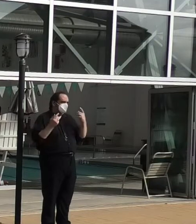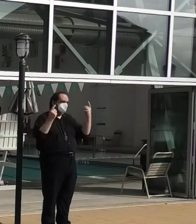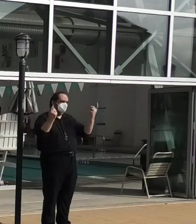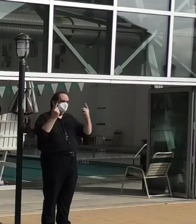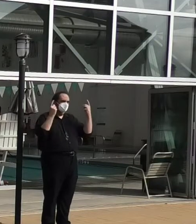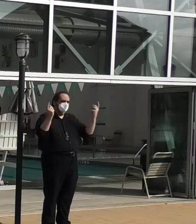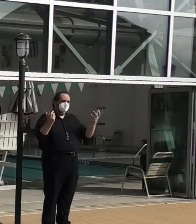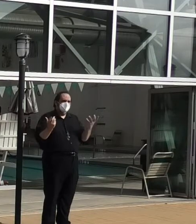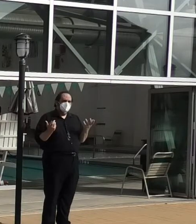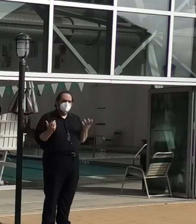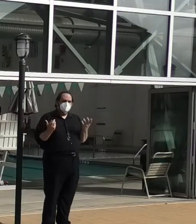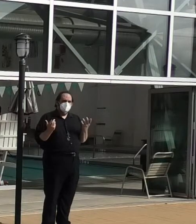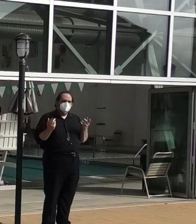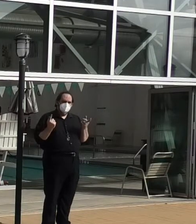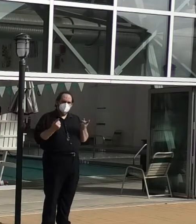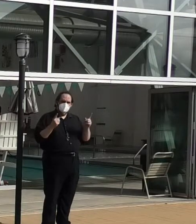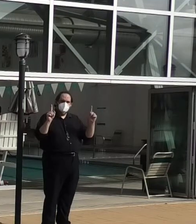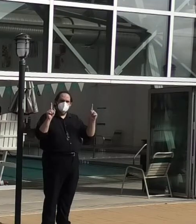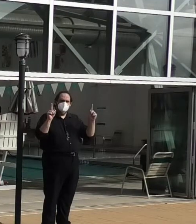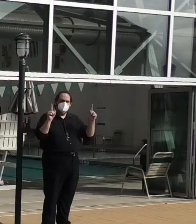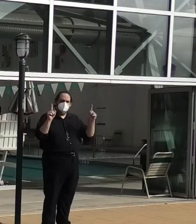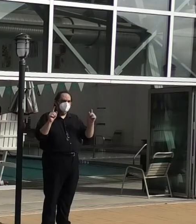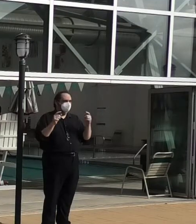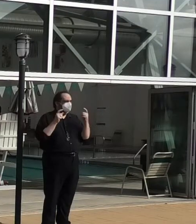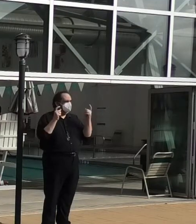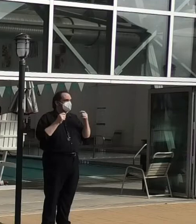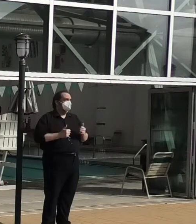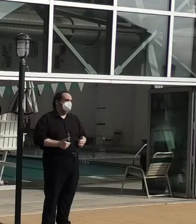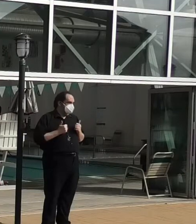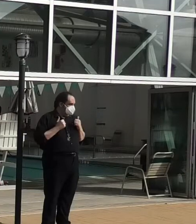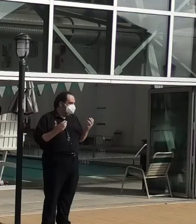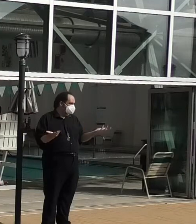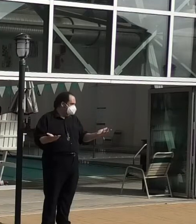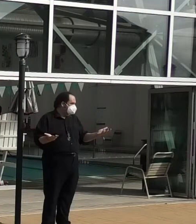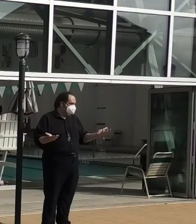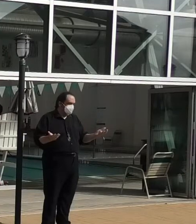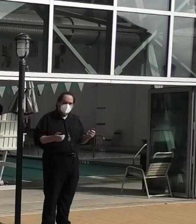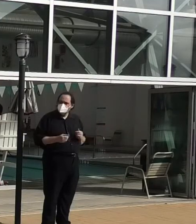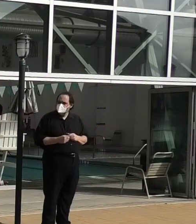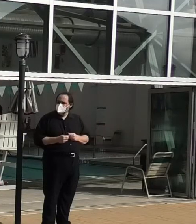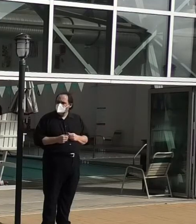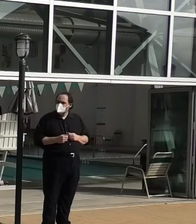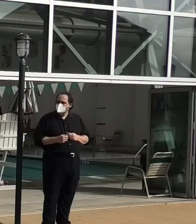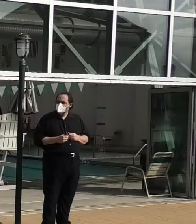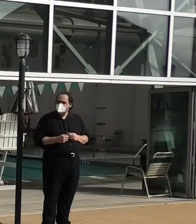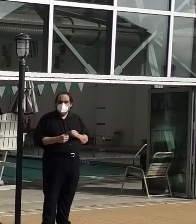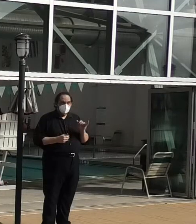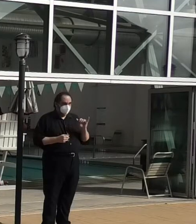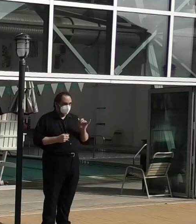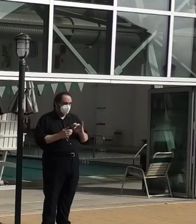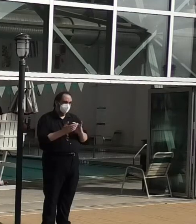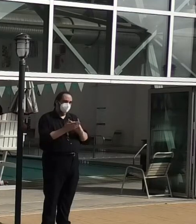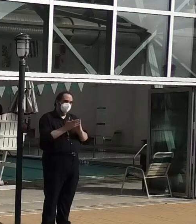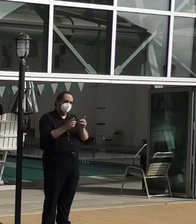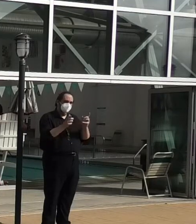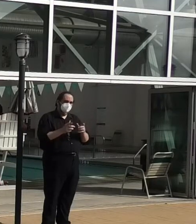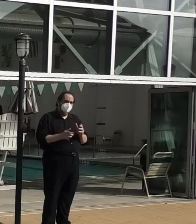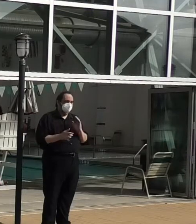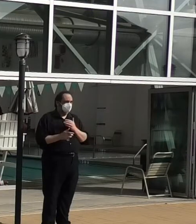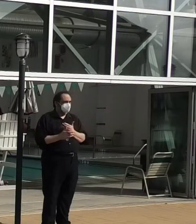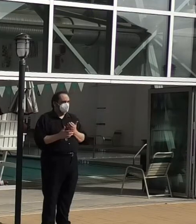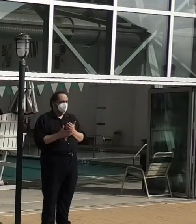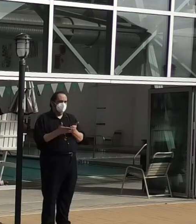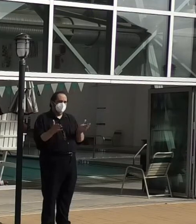celebrate success and to celebrate life. And as the medical director of our public